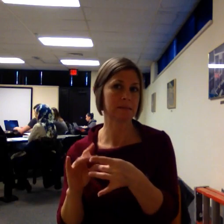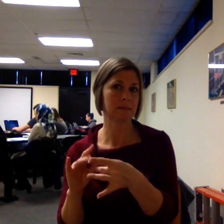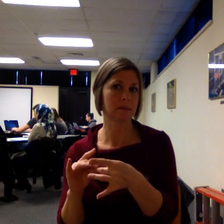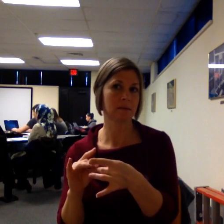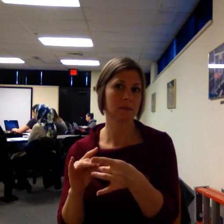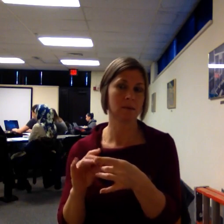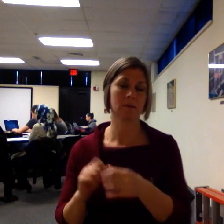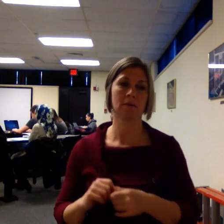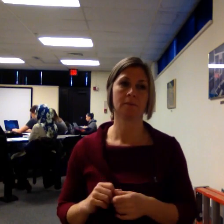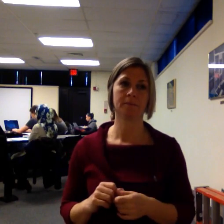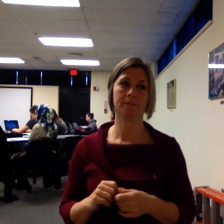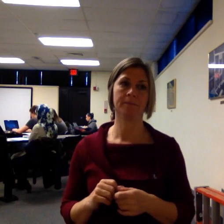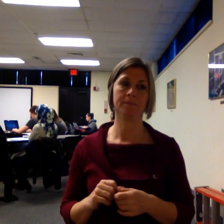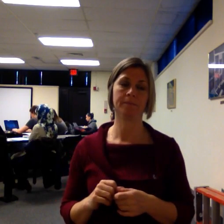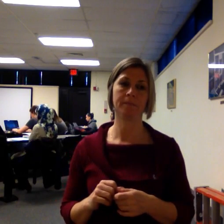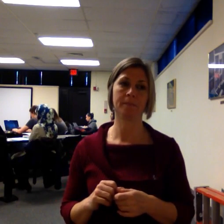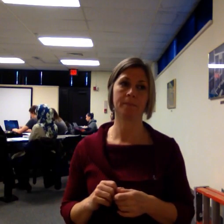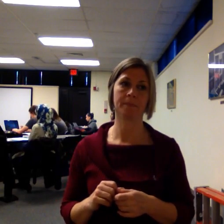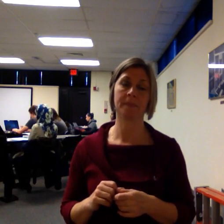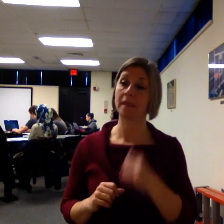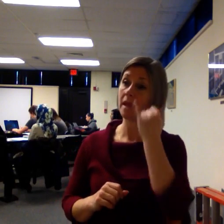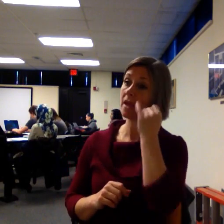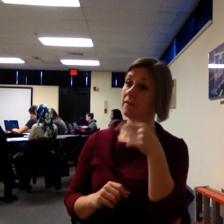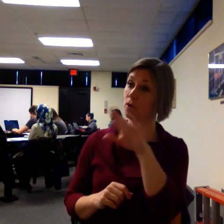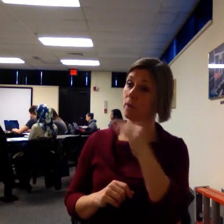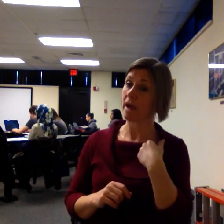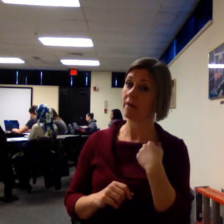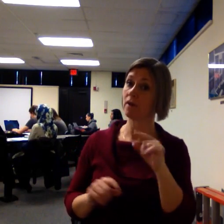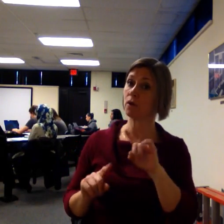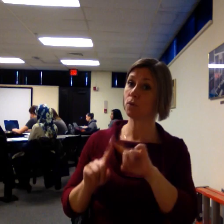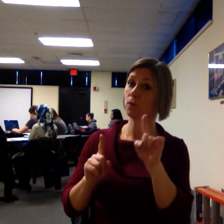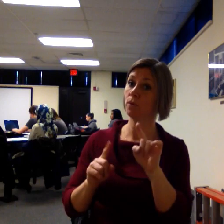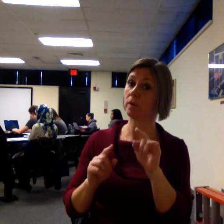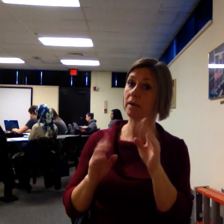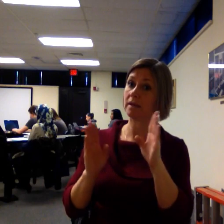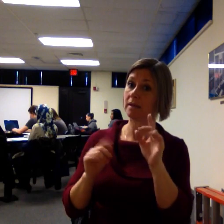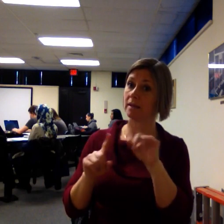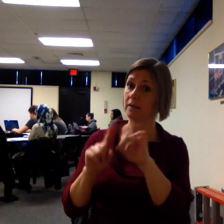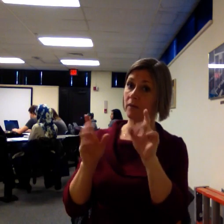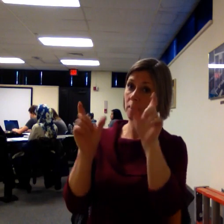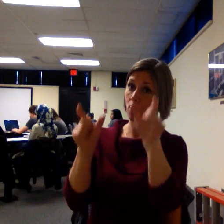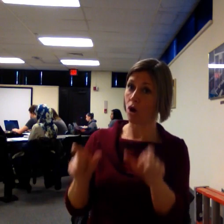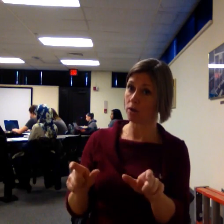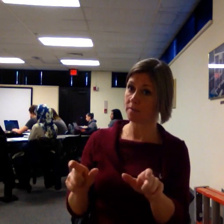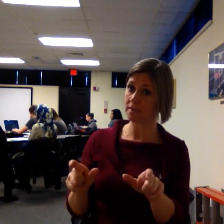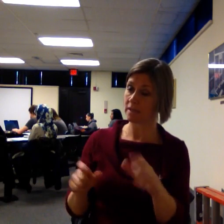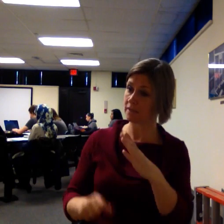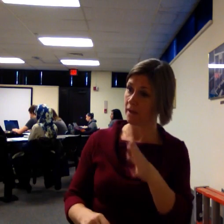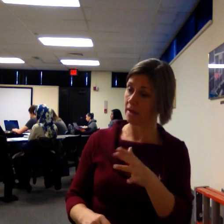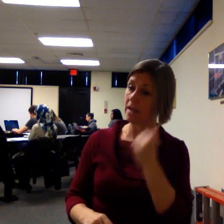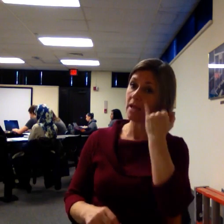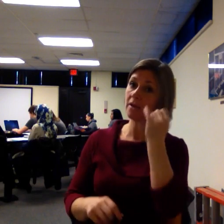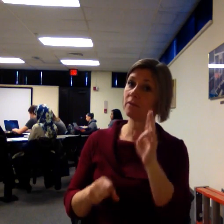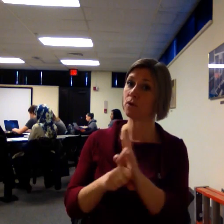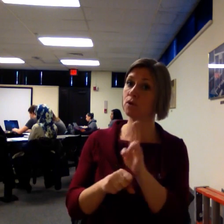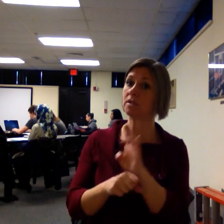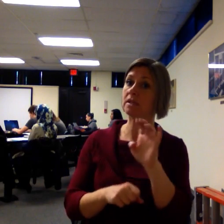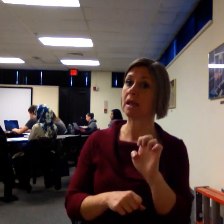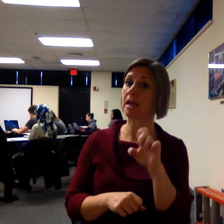fine. That's fine. If you guys have two different columns for it, that's fine. Make sure if you're using Excel though, that if it's a percentage,